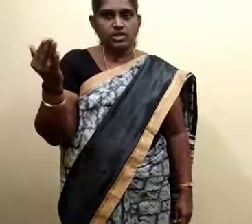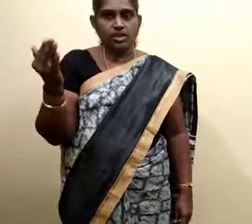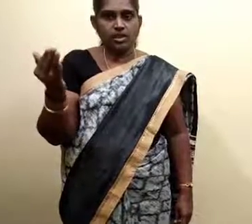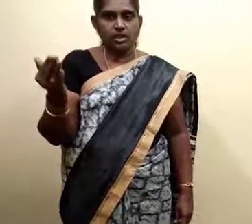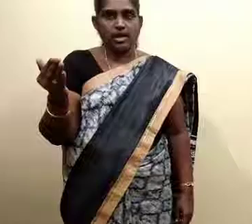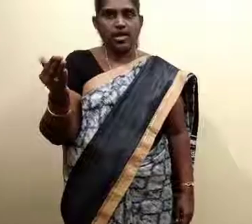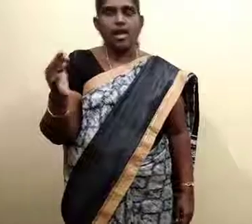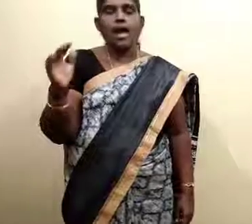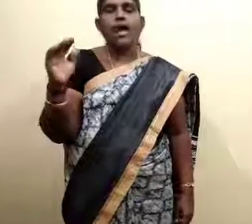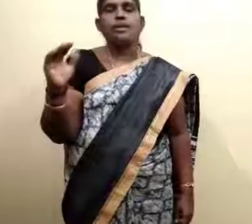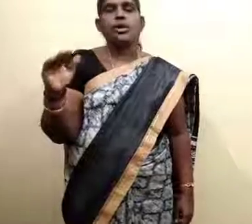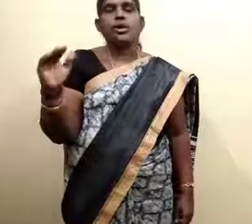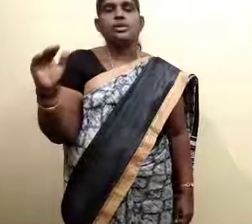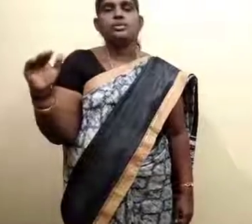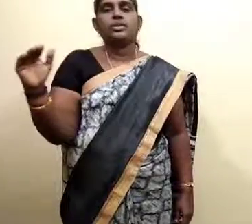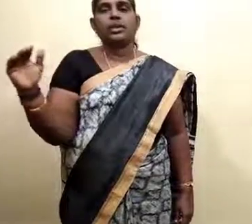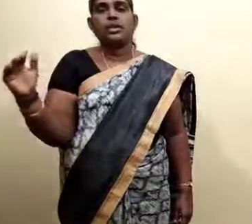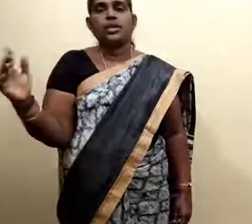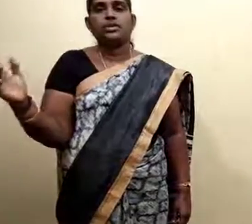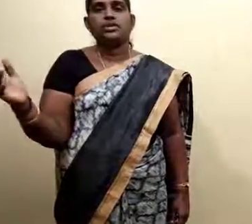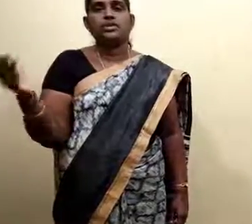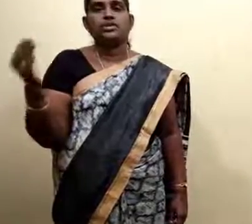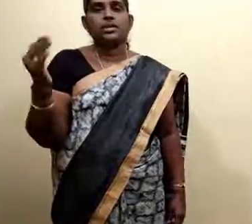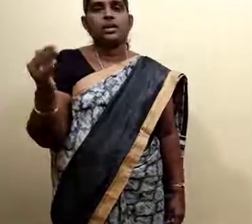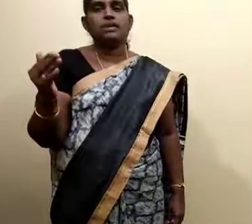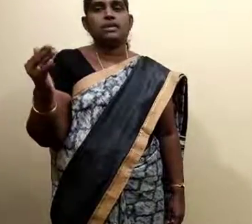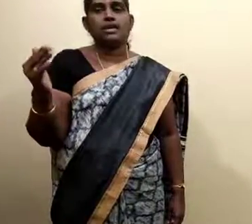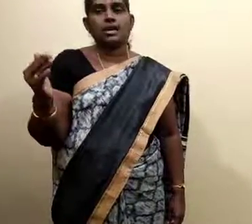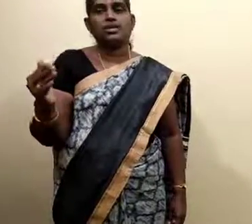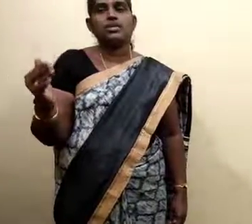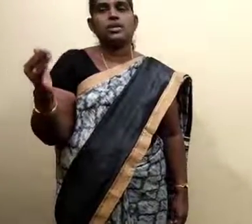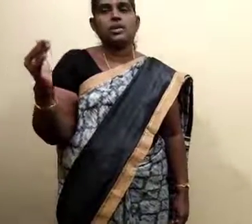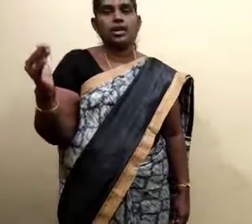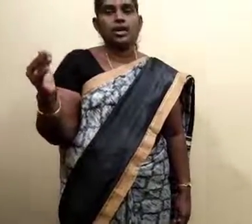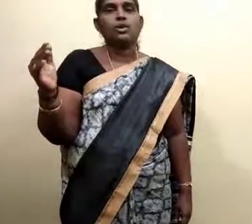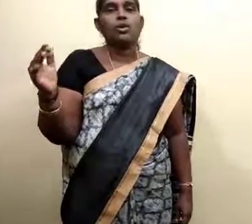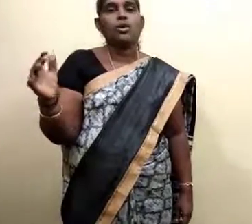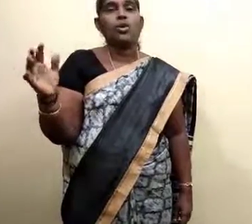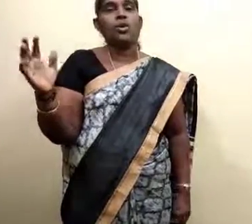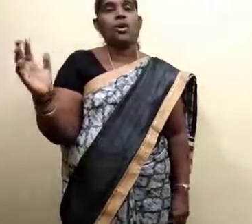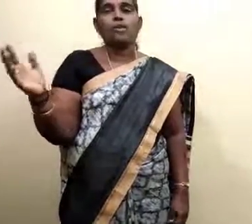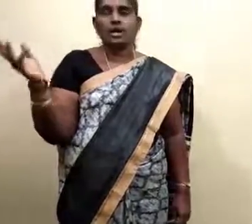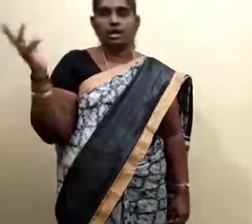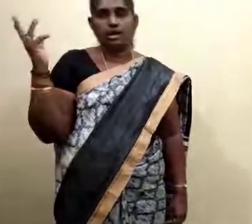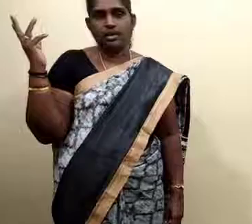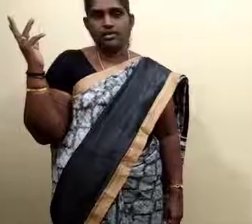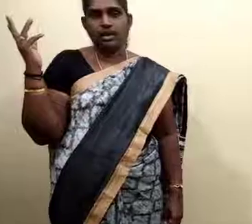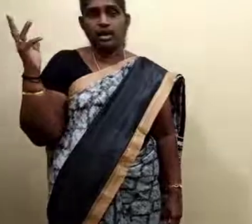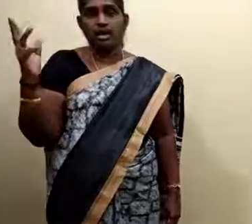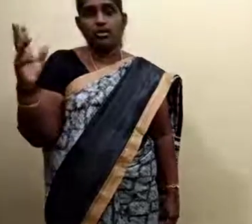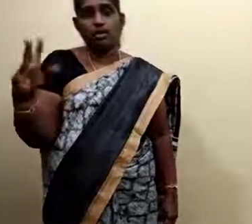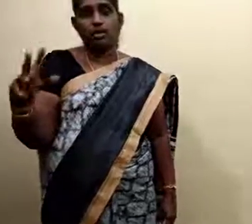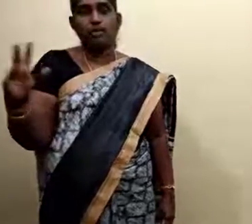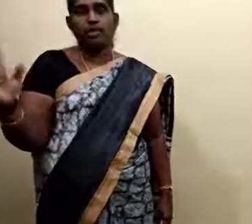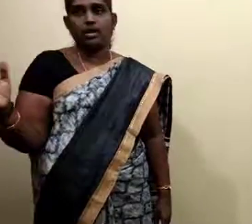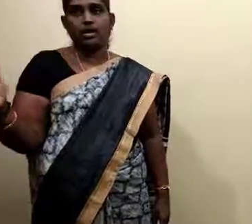technology in Lorraine, and also they introduced steam engine in coal mining. Okay, in coal